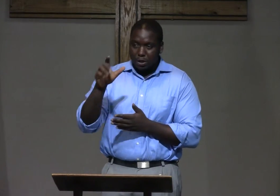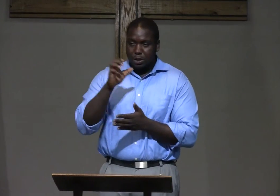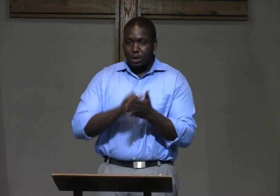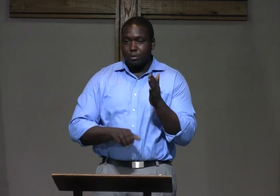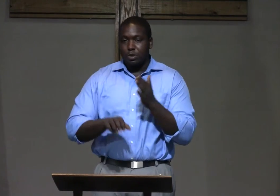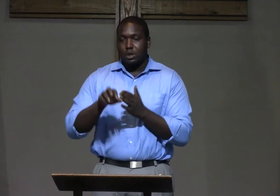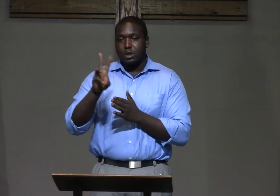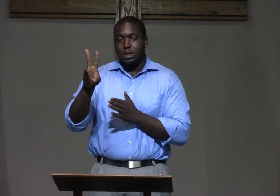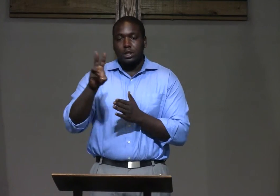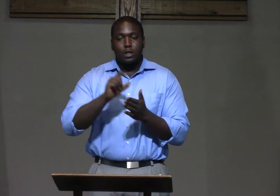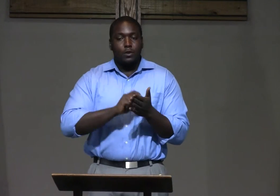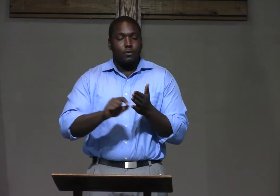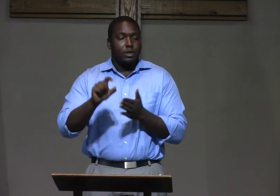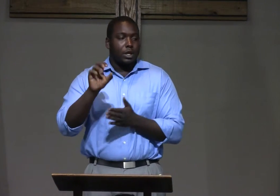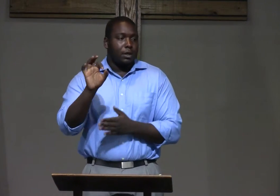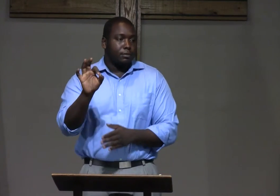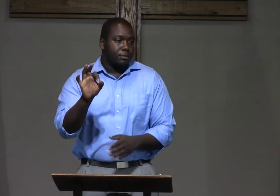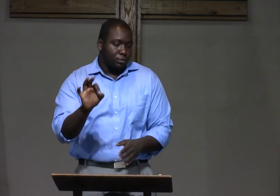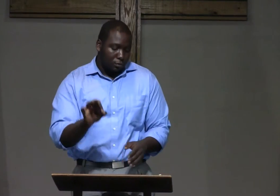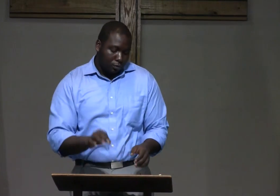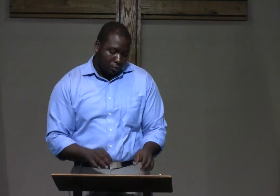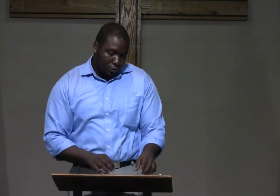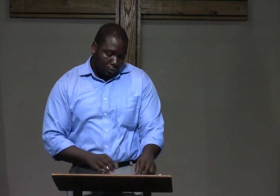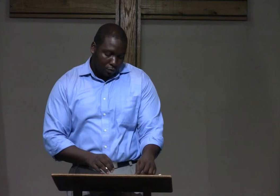And the last verse I have to look at is Galatians chapter 6 and verse 9.